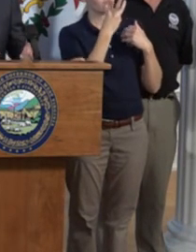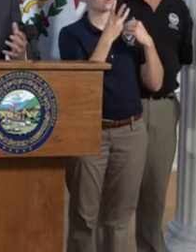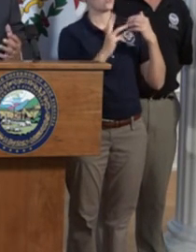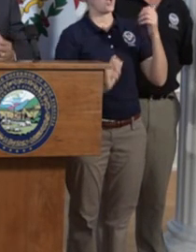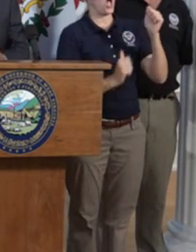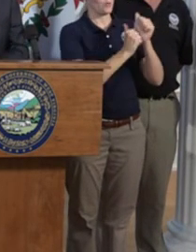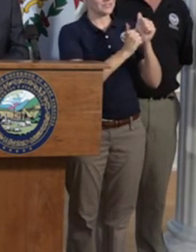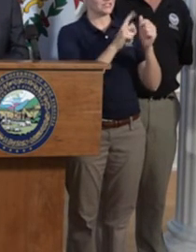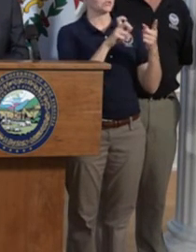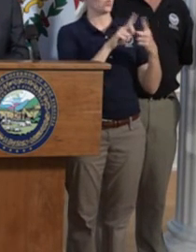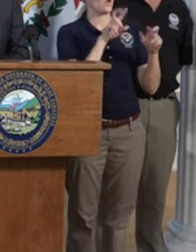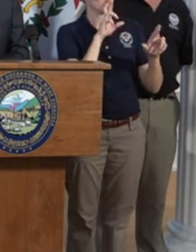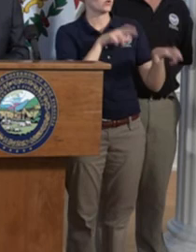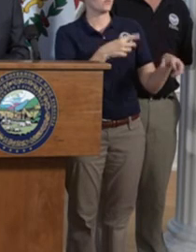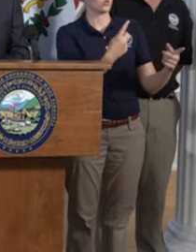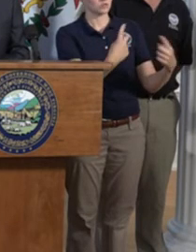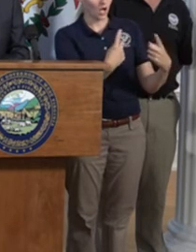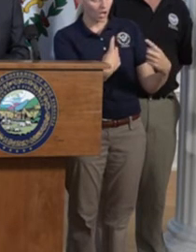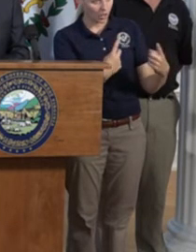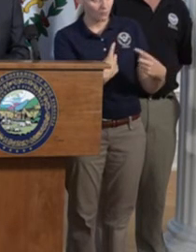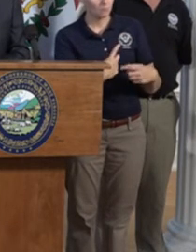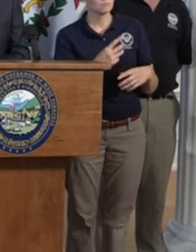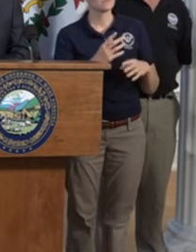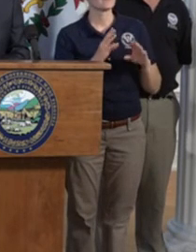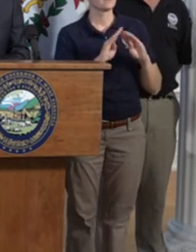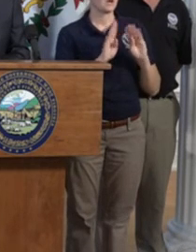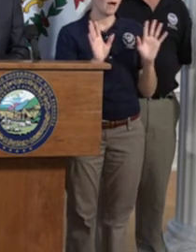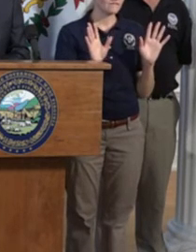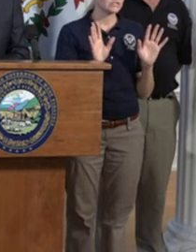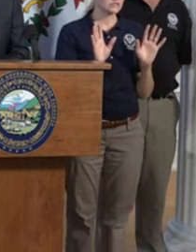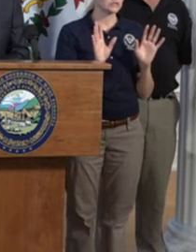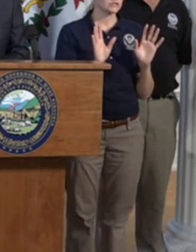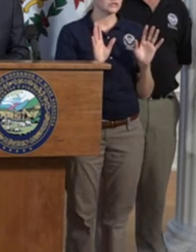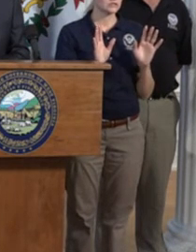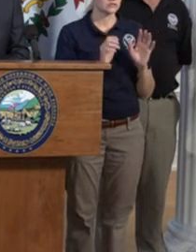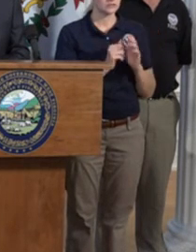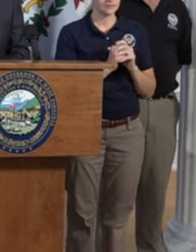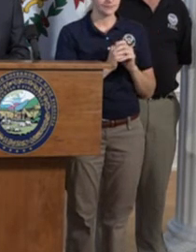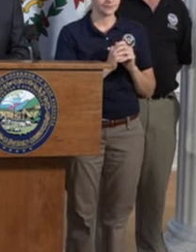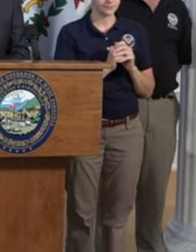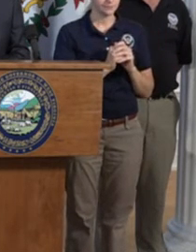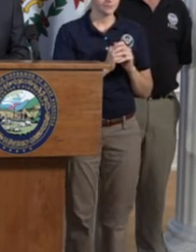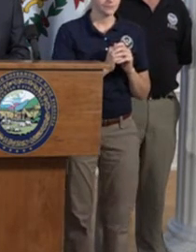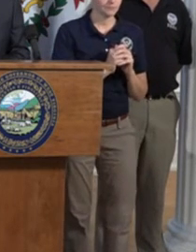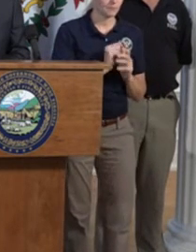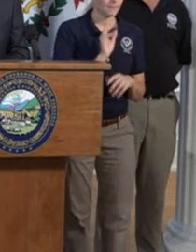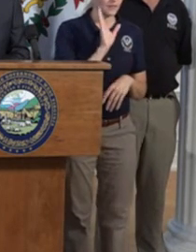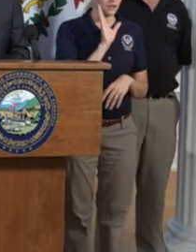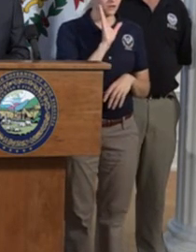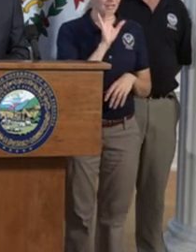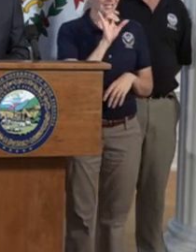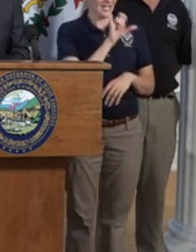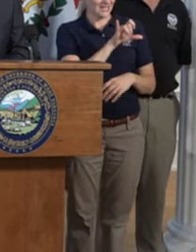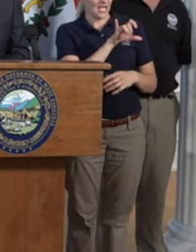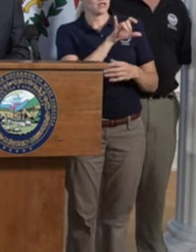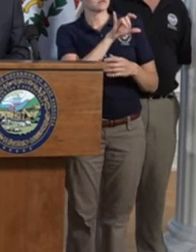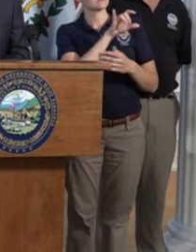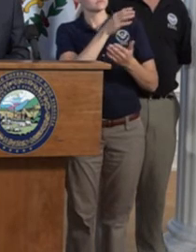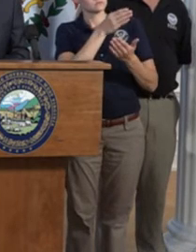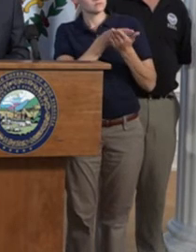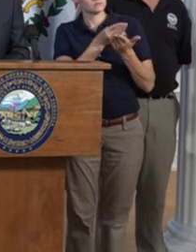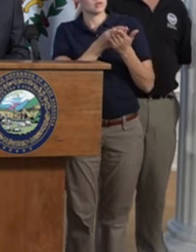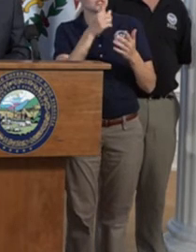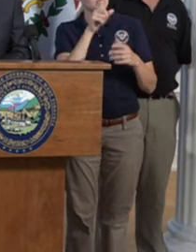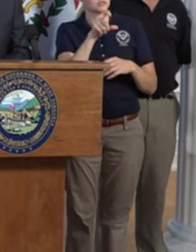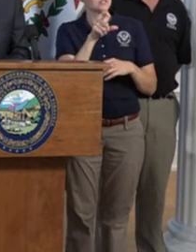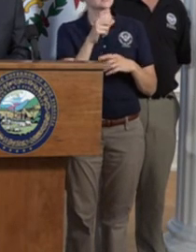as the reports come in, and obviously, you know, our share of that will have to come from someplace. I would